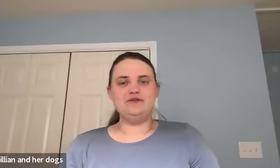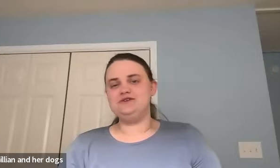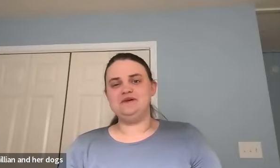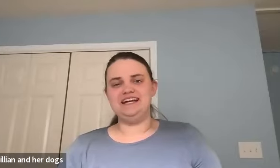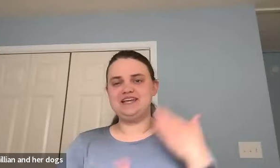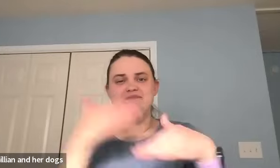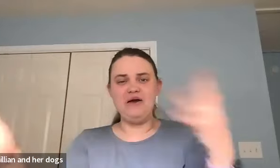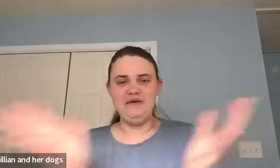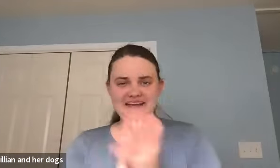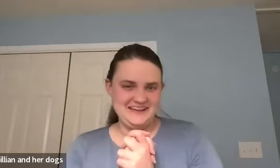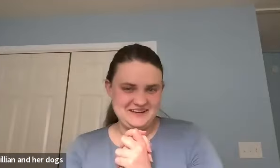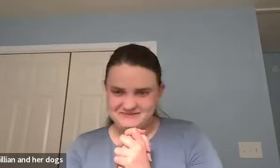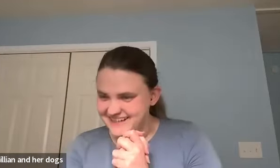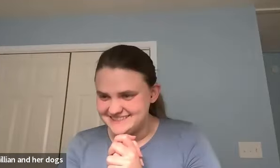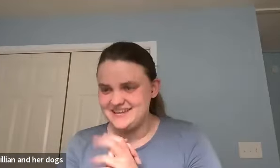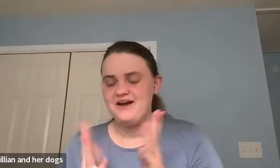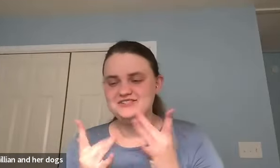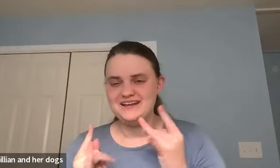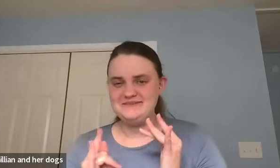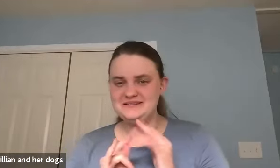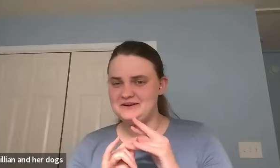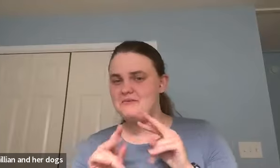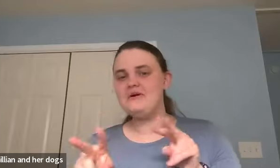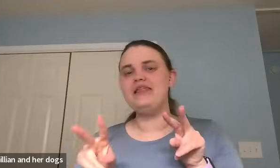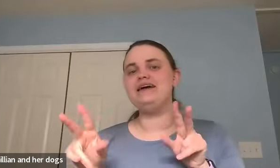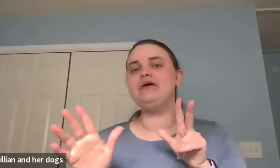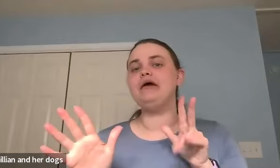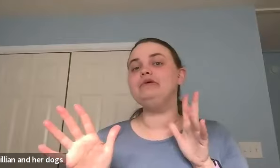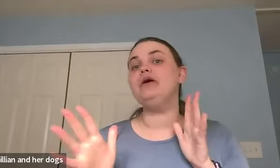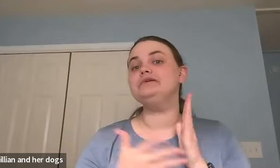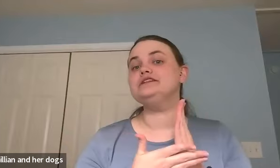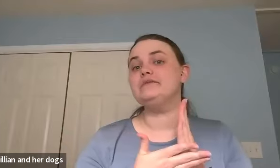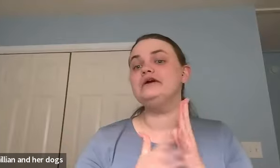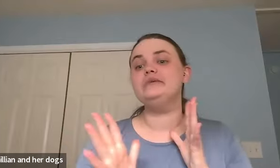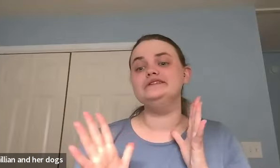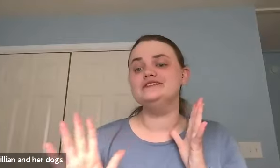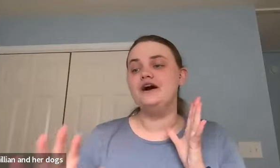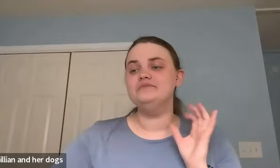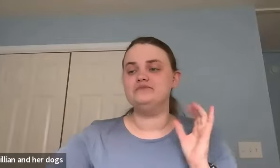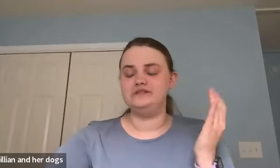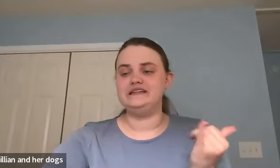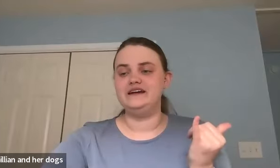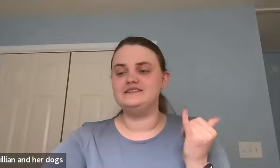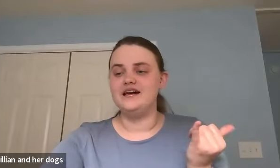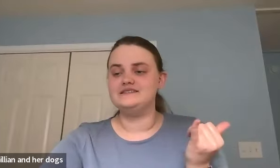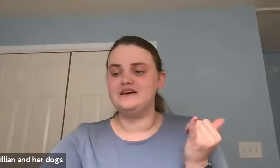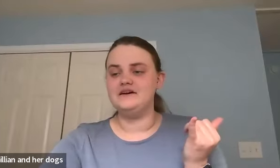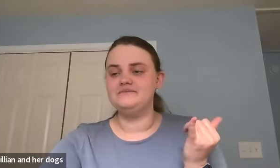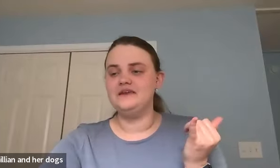those, but I just kept going. So I'll try to be a little more like, okay, would y'all want to stop right now? We can stop with tonight's class.